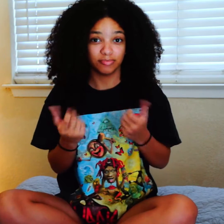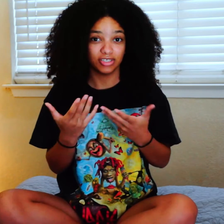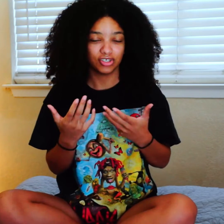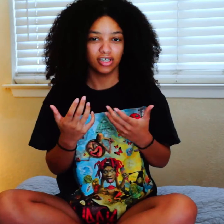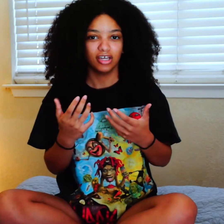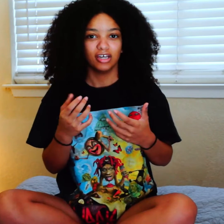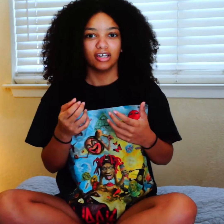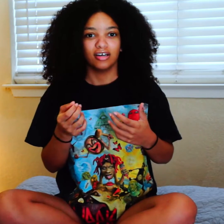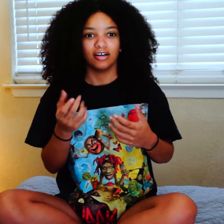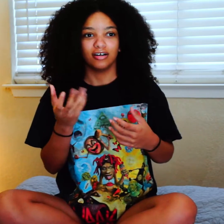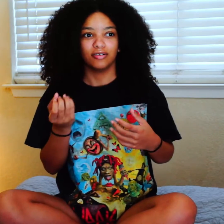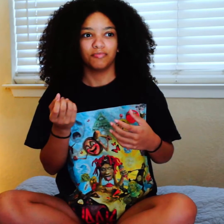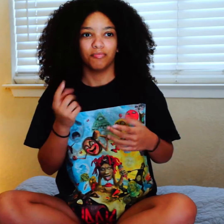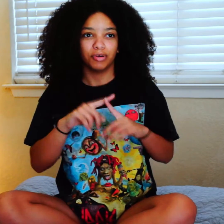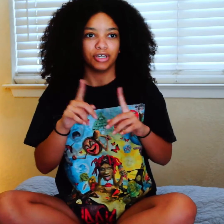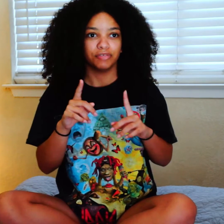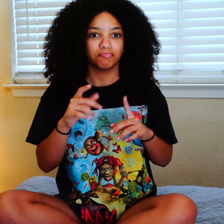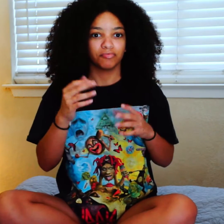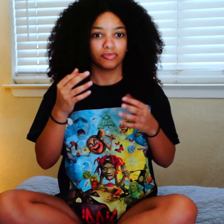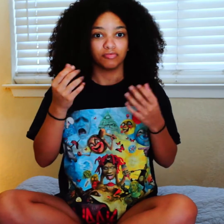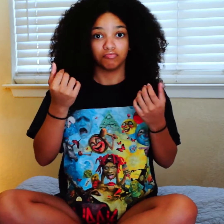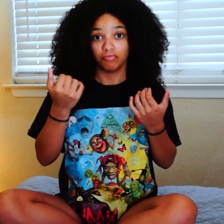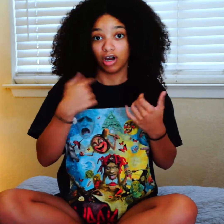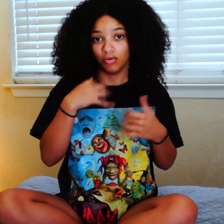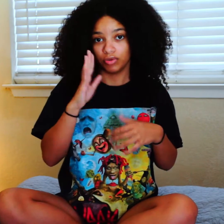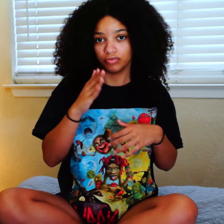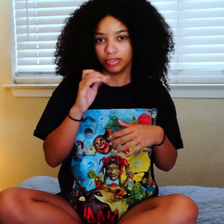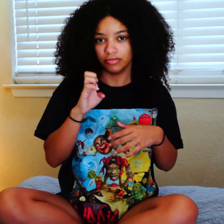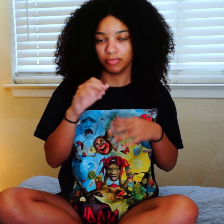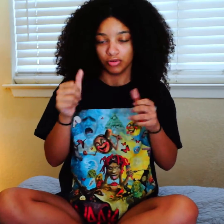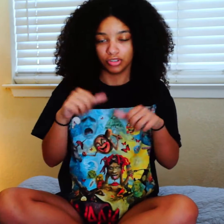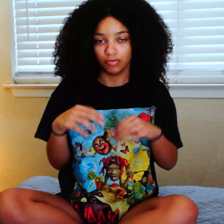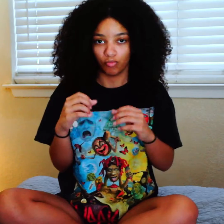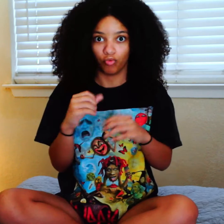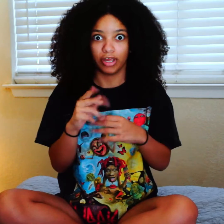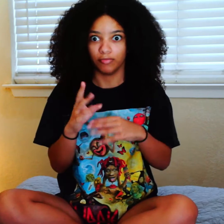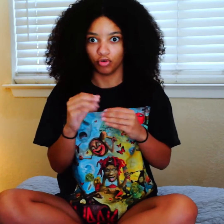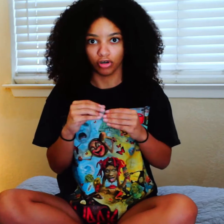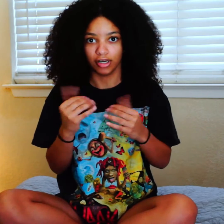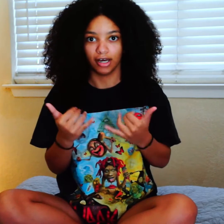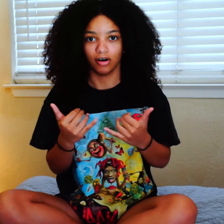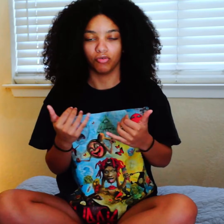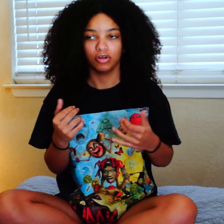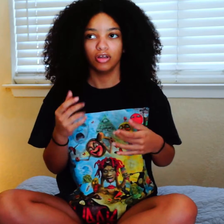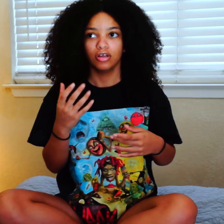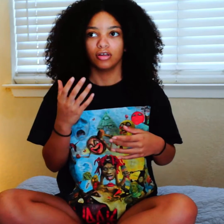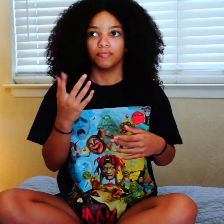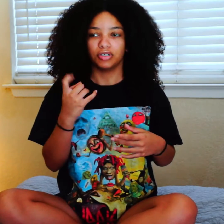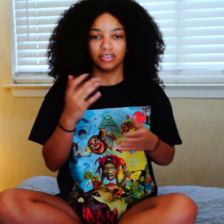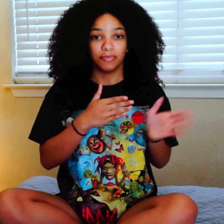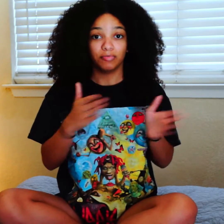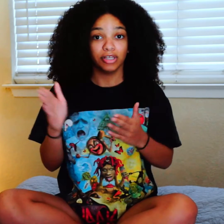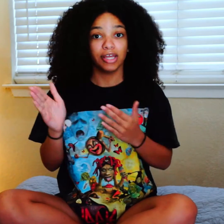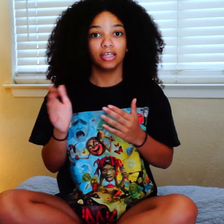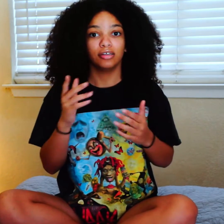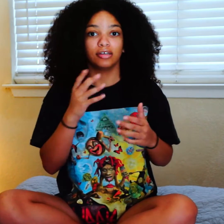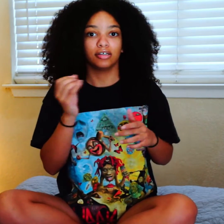much. But I will be posting way more now, because I've been planning and I've